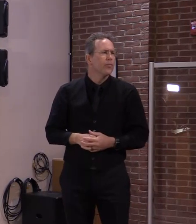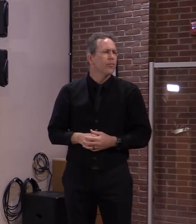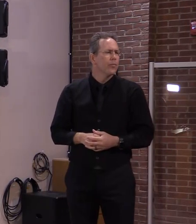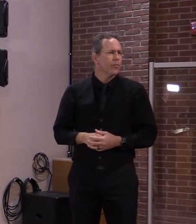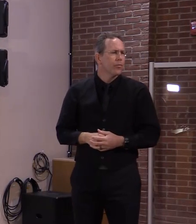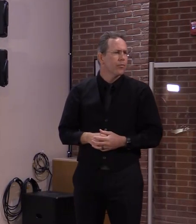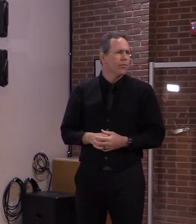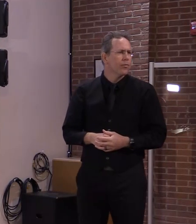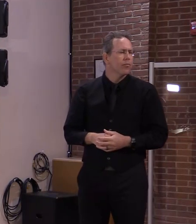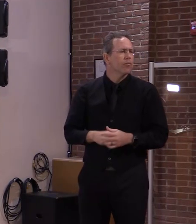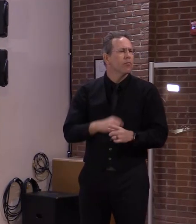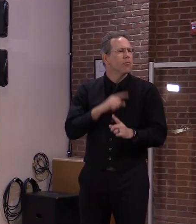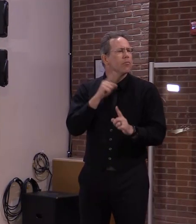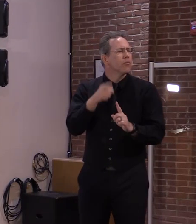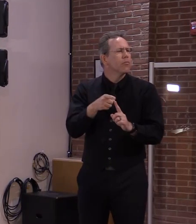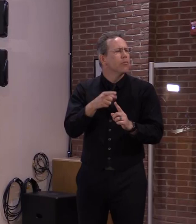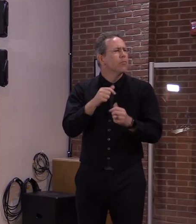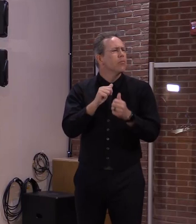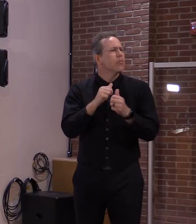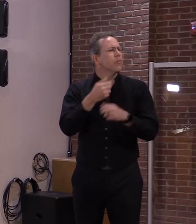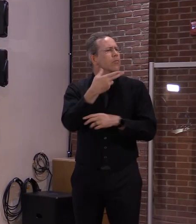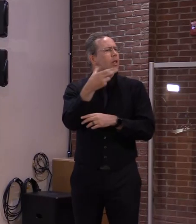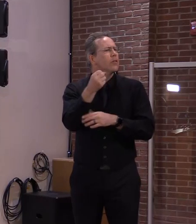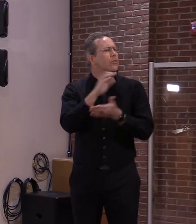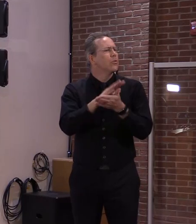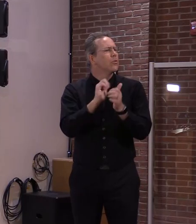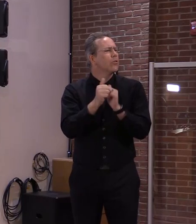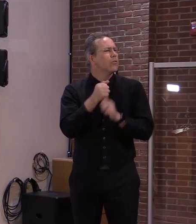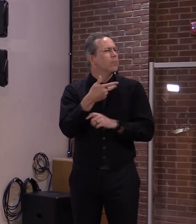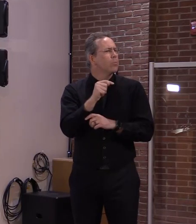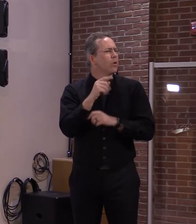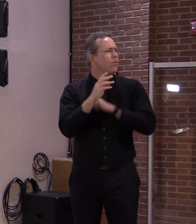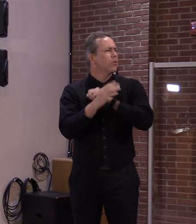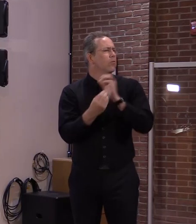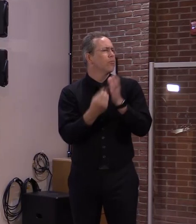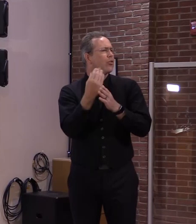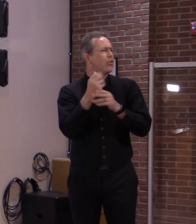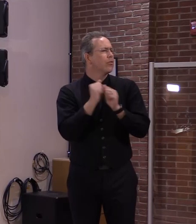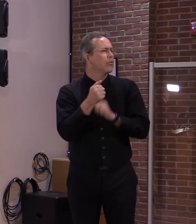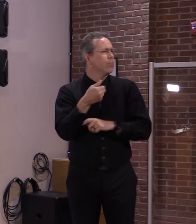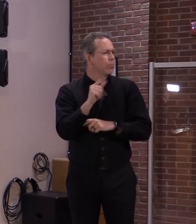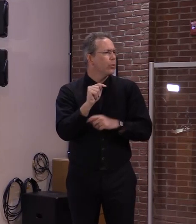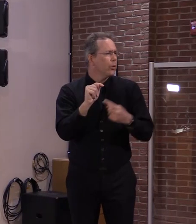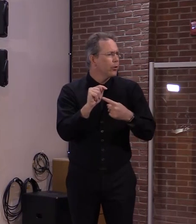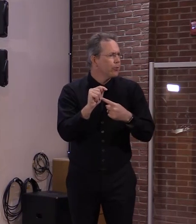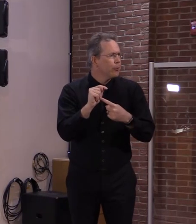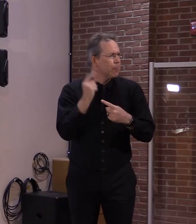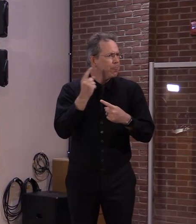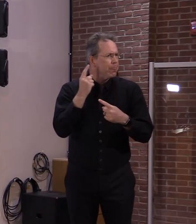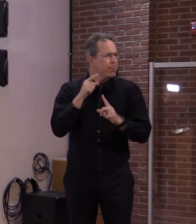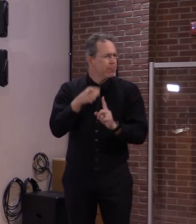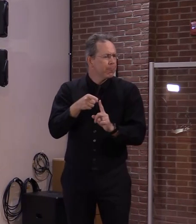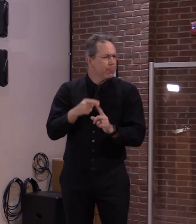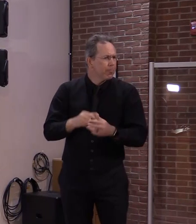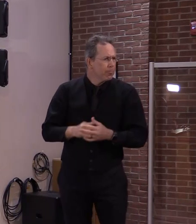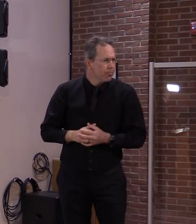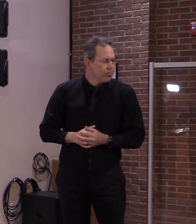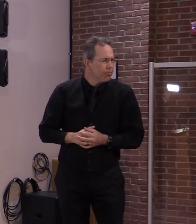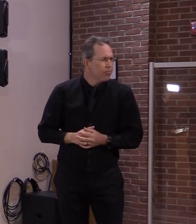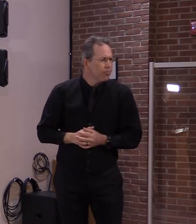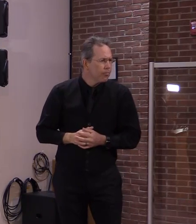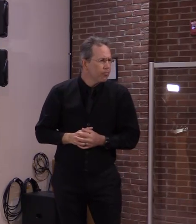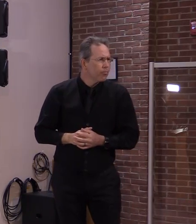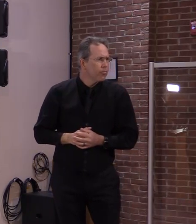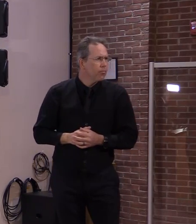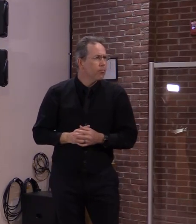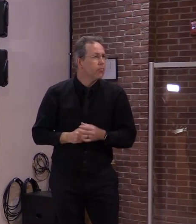weekend. I've noticed out on the field, many spectators are still required to wear